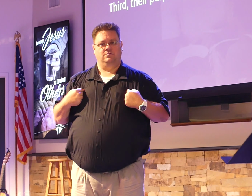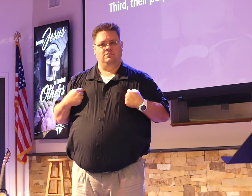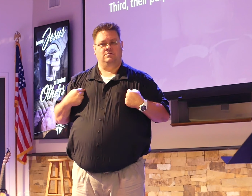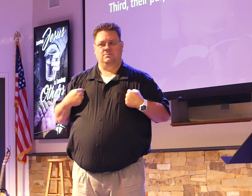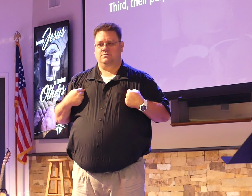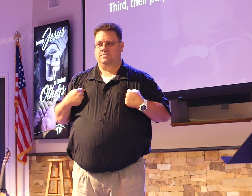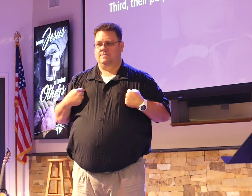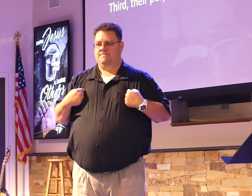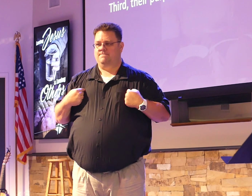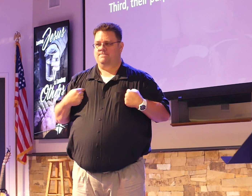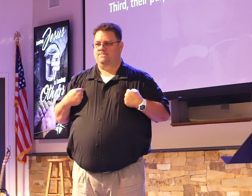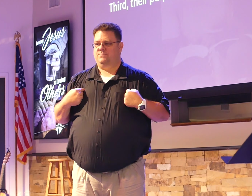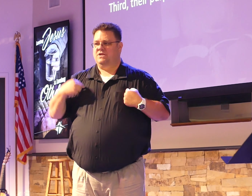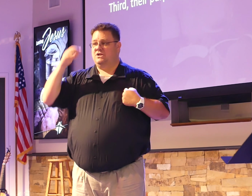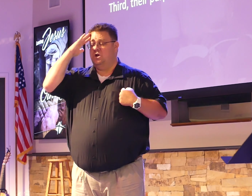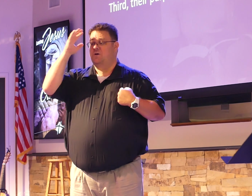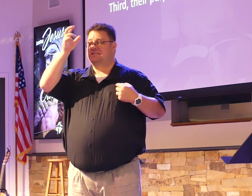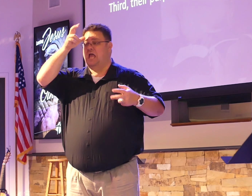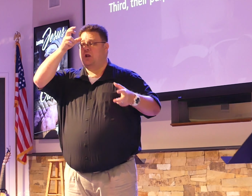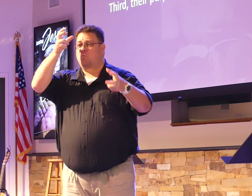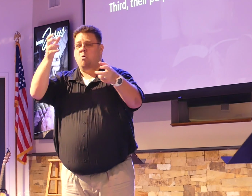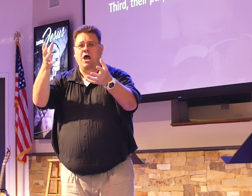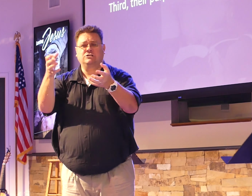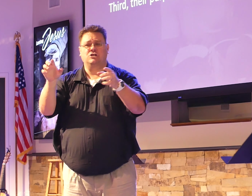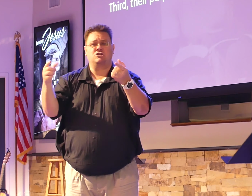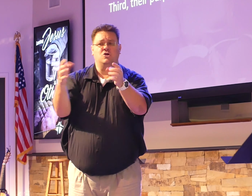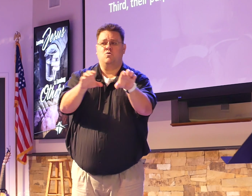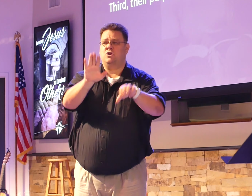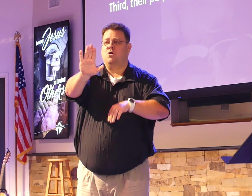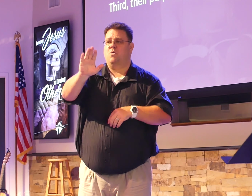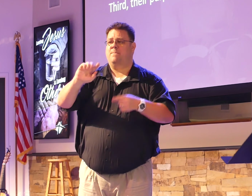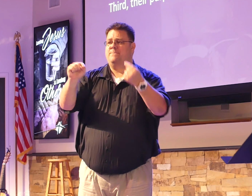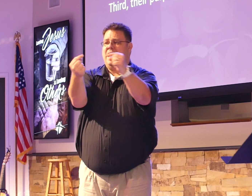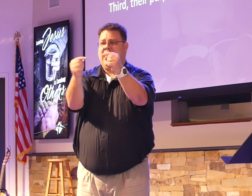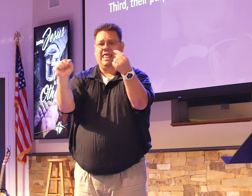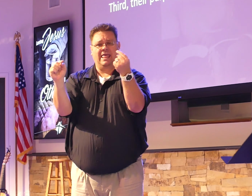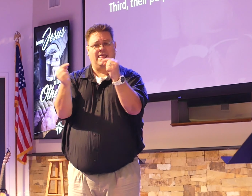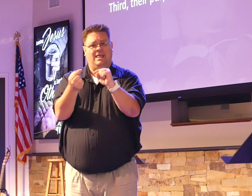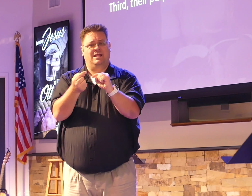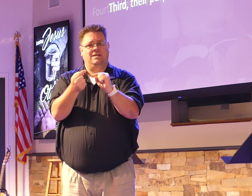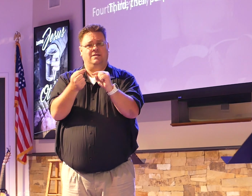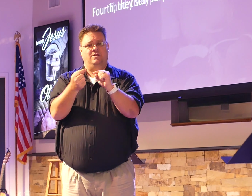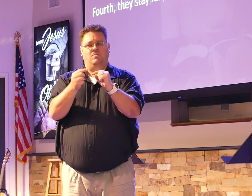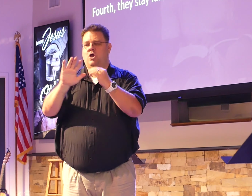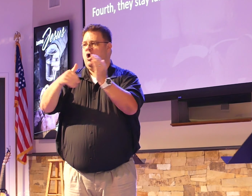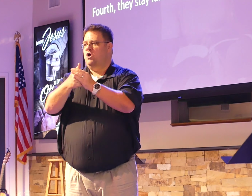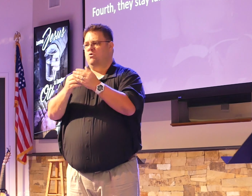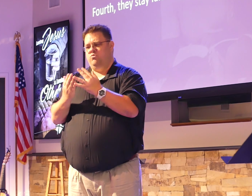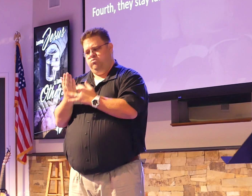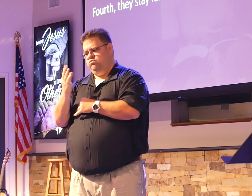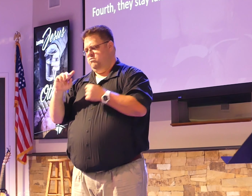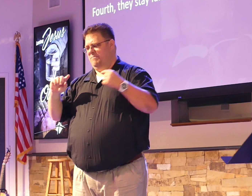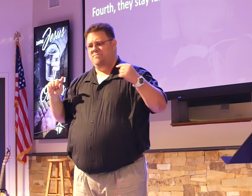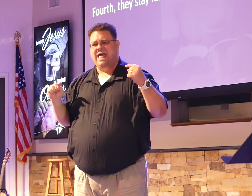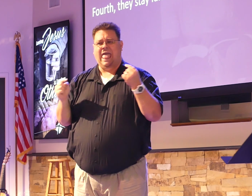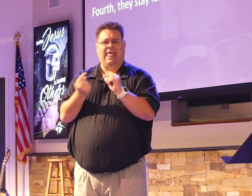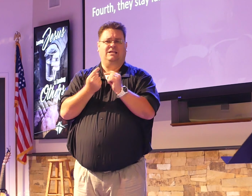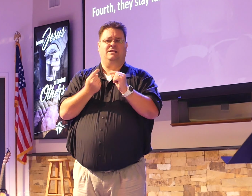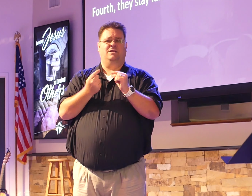You know what Satan wants to do with your pain? We all go through pain. Man. We all go through